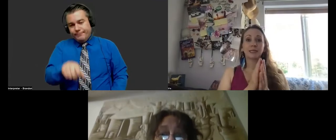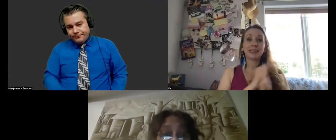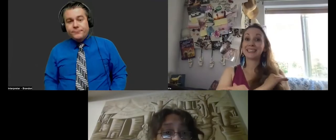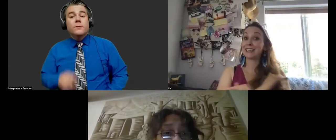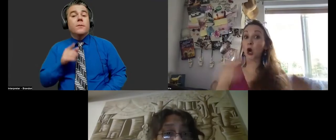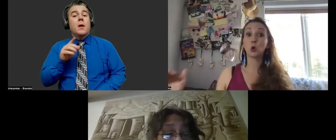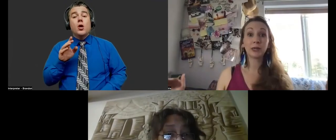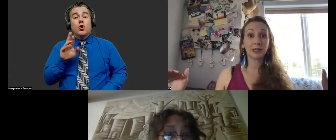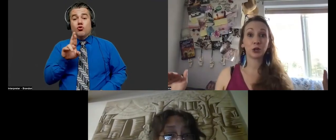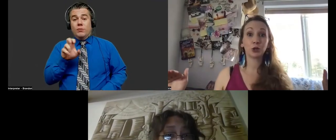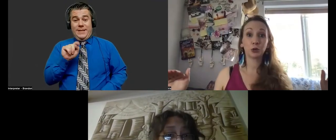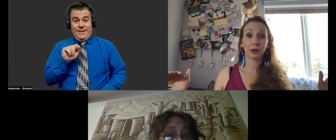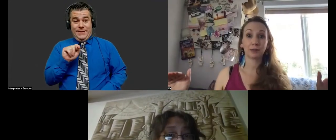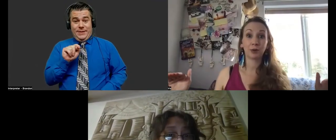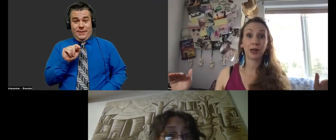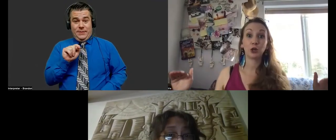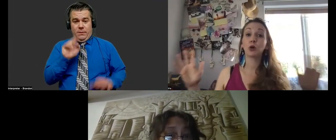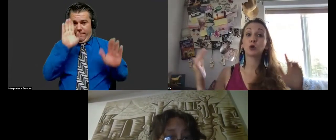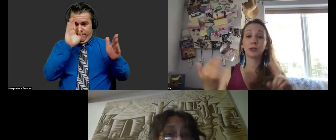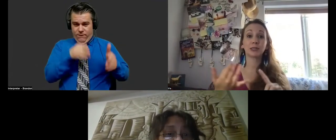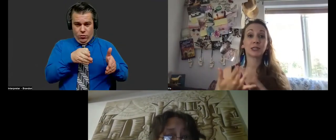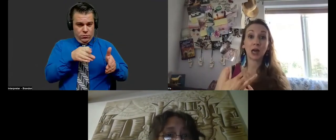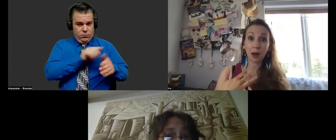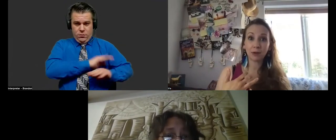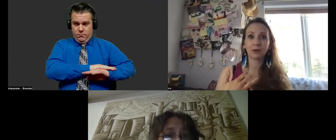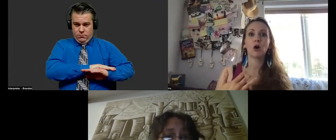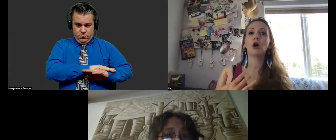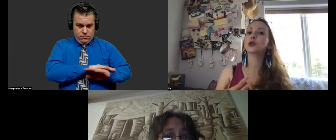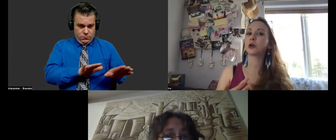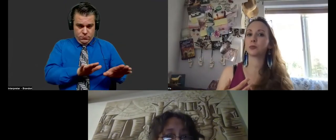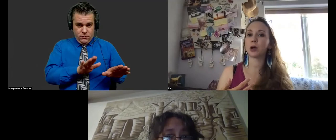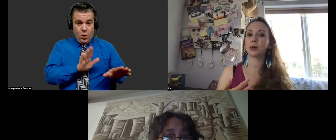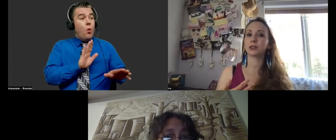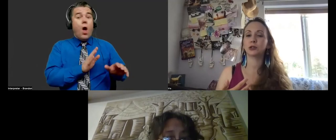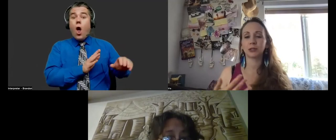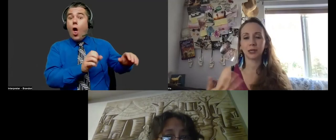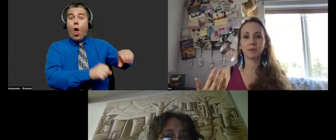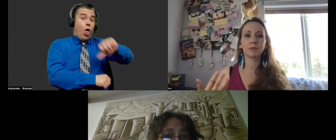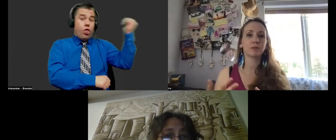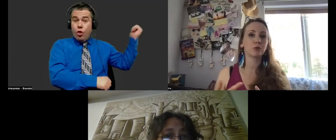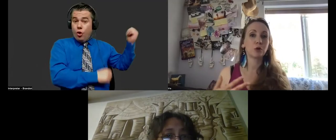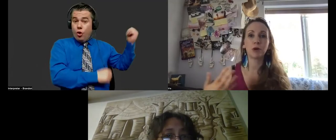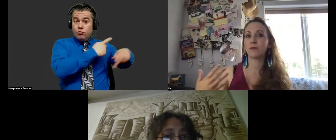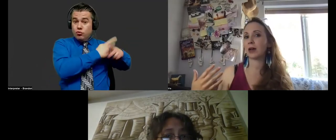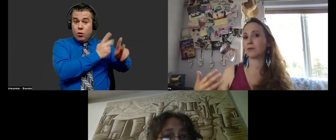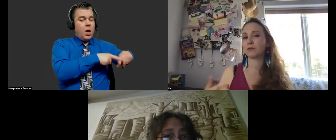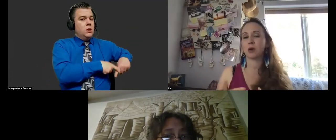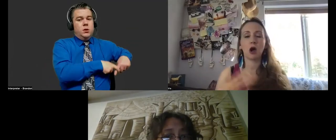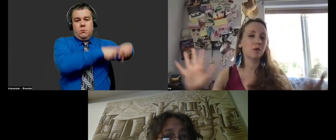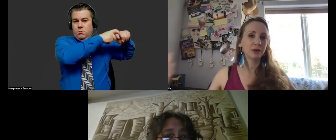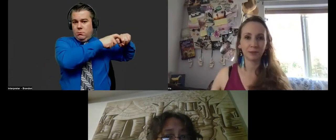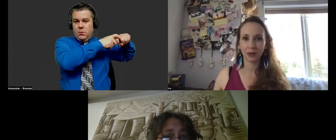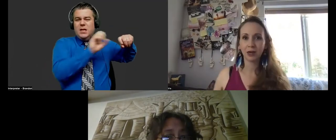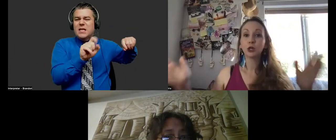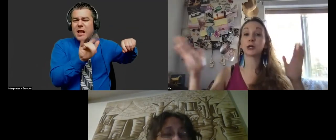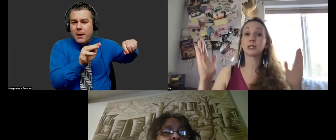the reset, that's the only thing you're doing. Okay. You are going to stop all your other products, your Slim, your ProBio 5, all